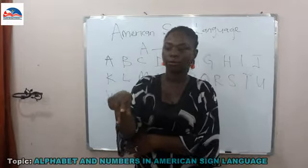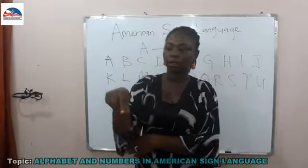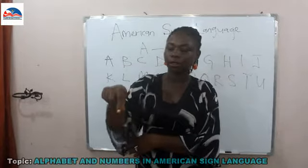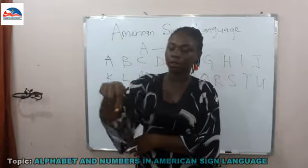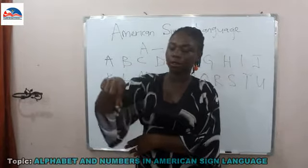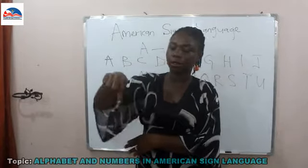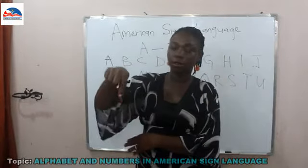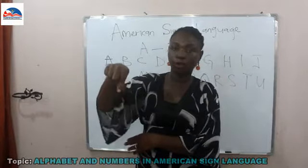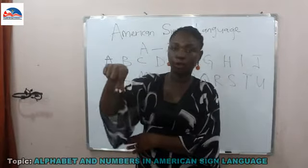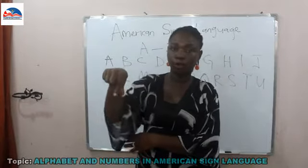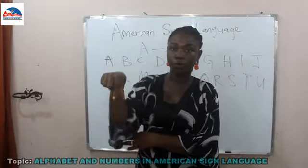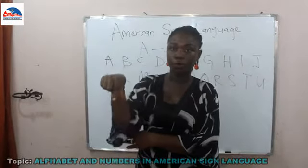This is your Q